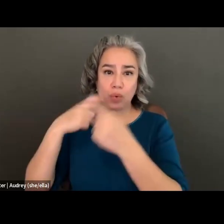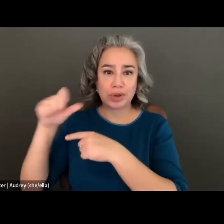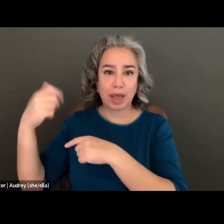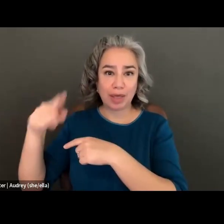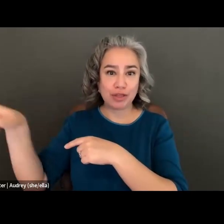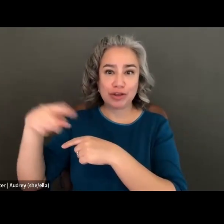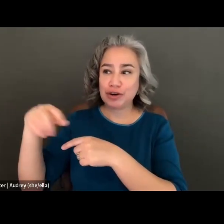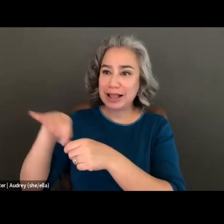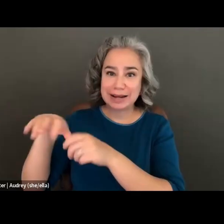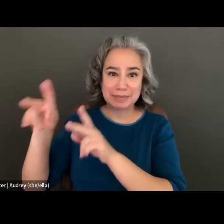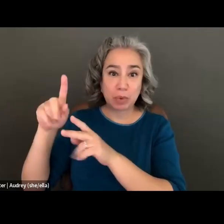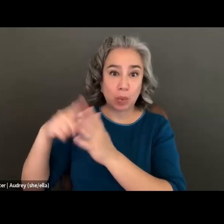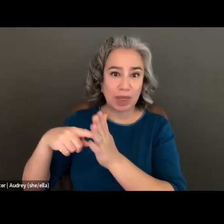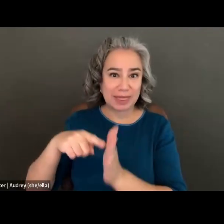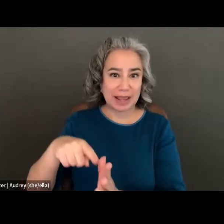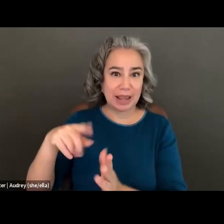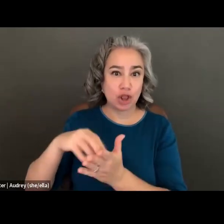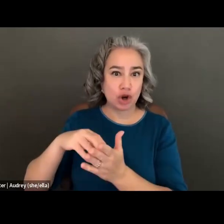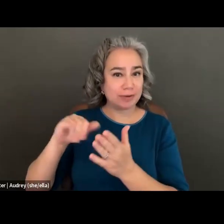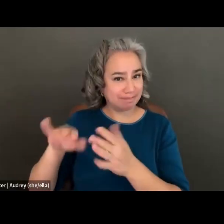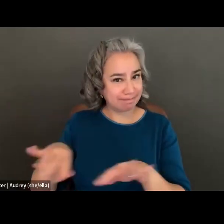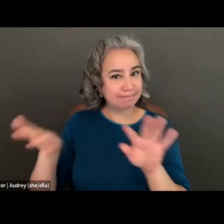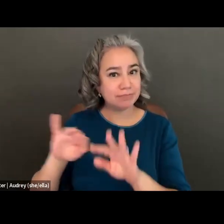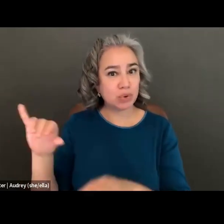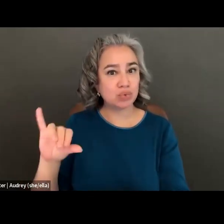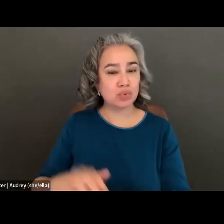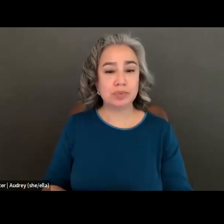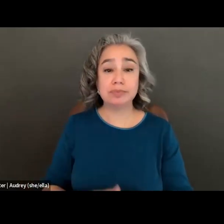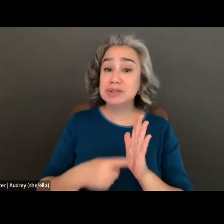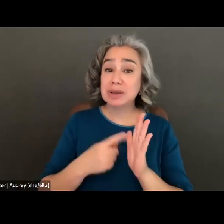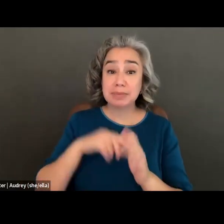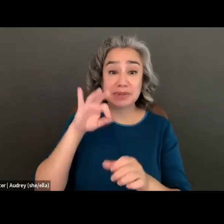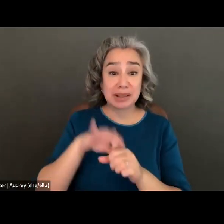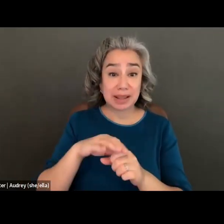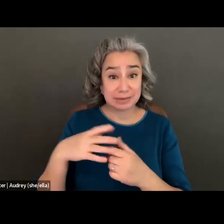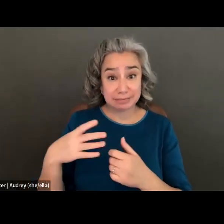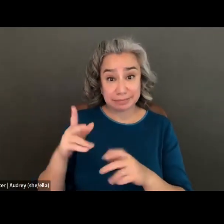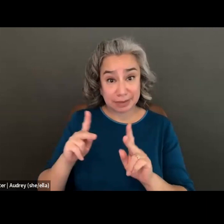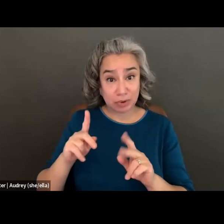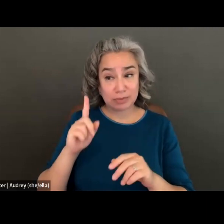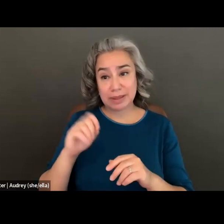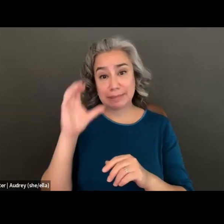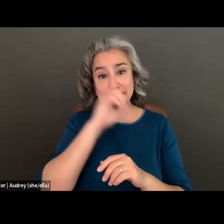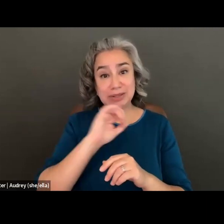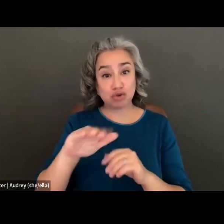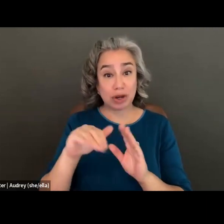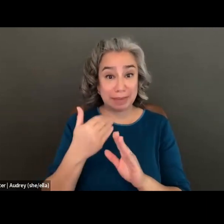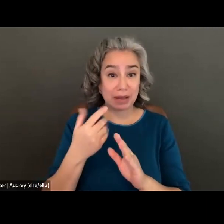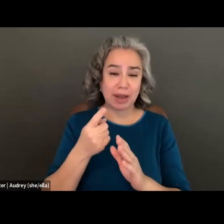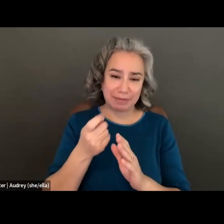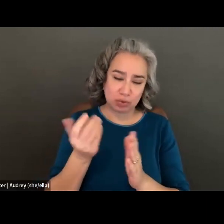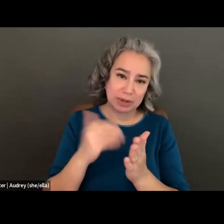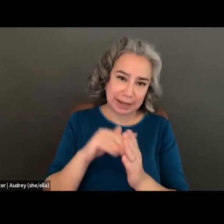learned, which is just as important in your efforts. Sometimes elected officials may miss your email and you may have to resend it.